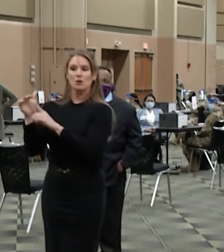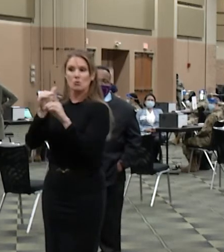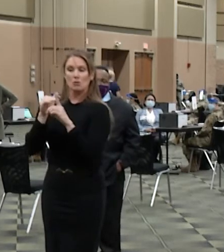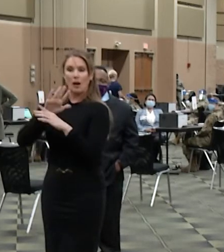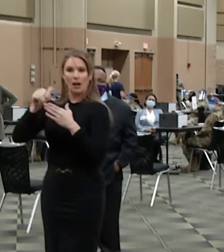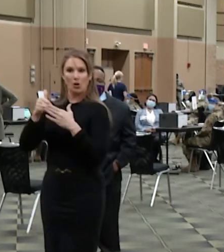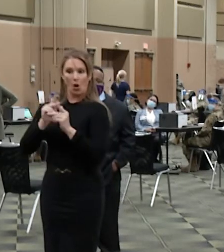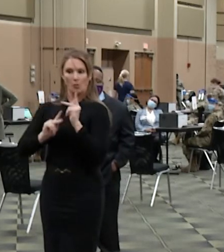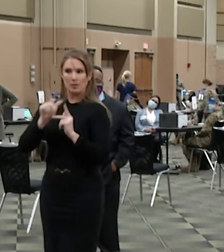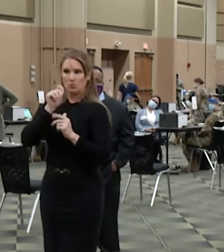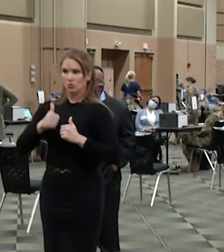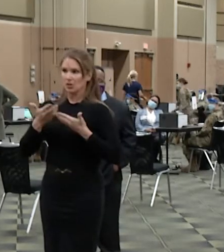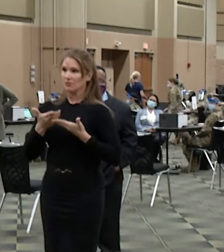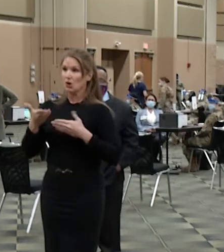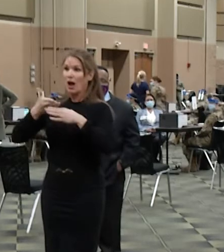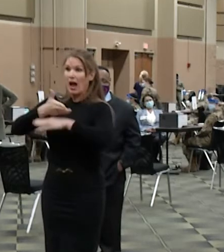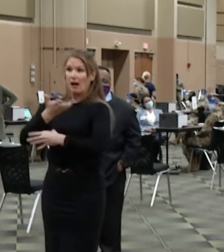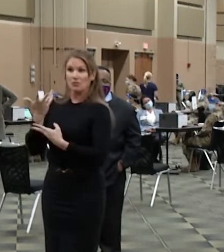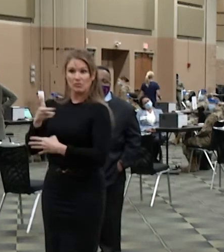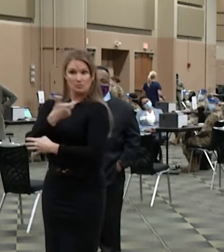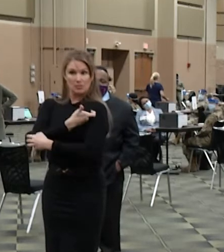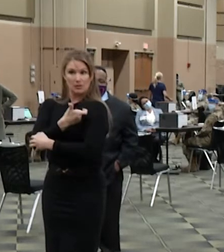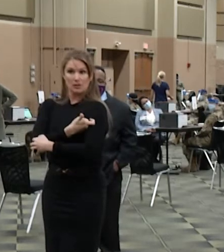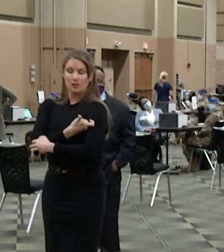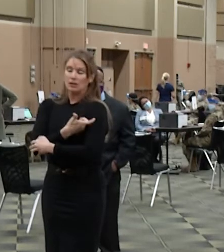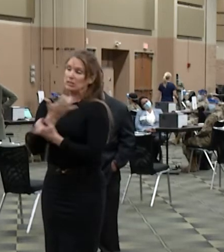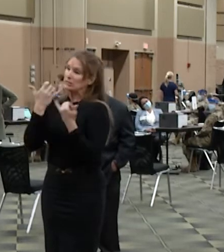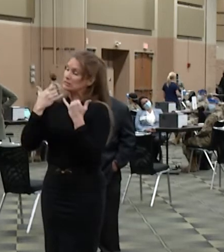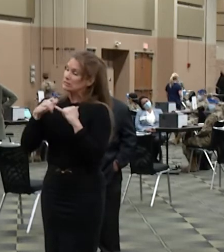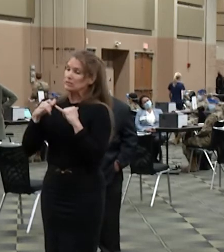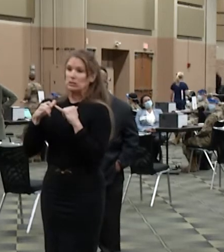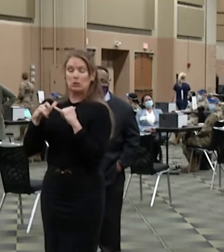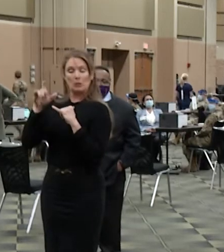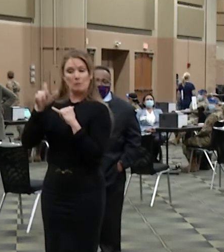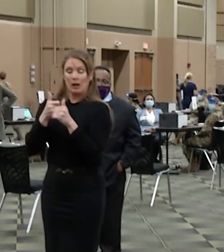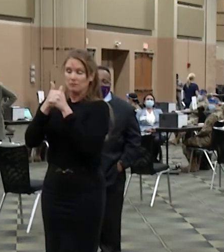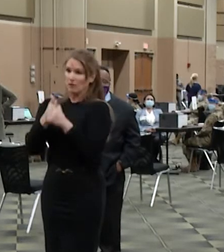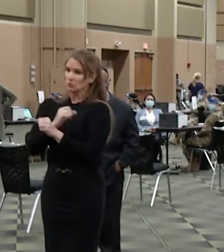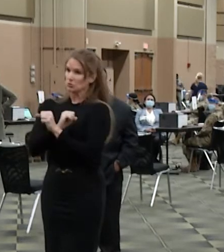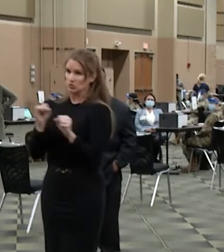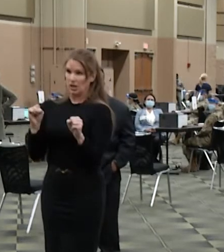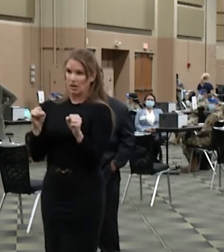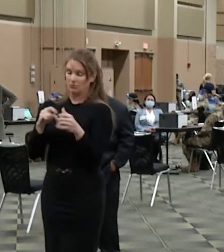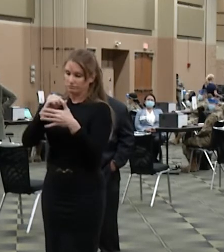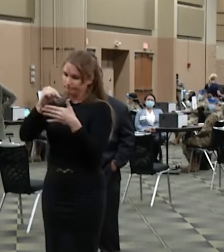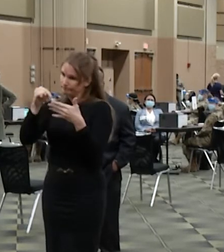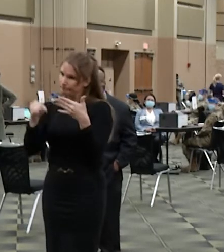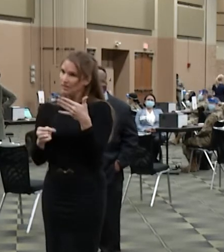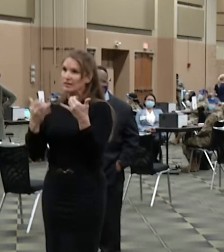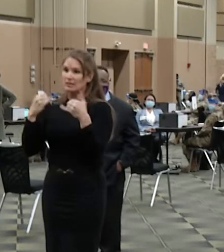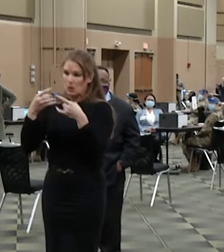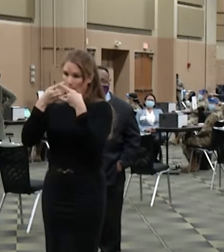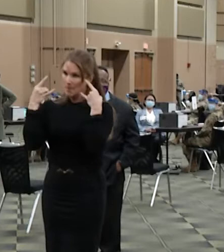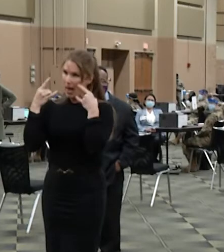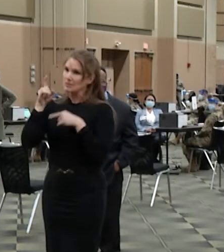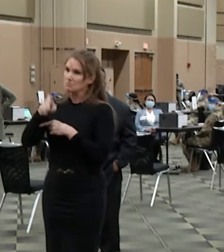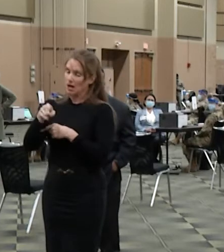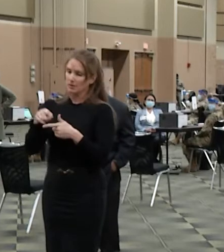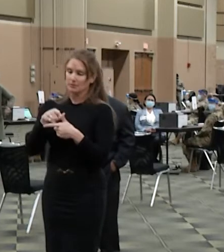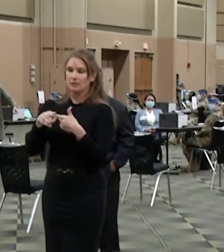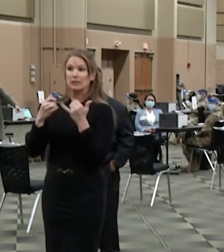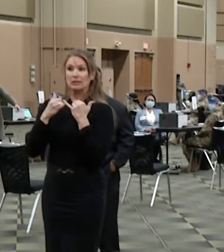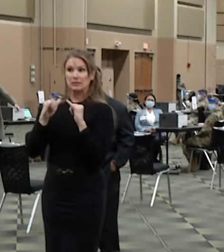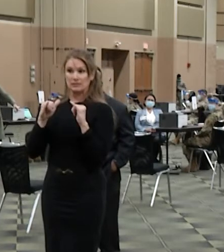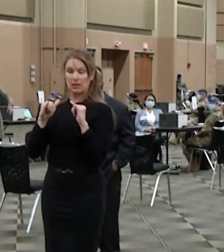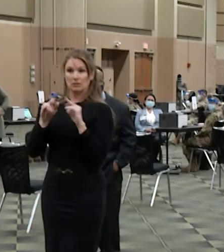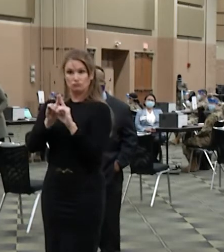that even after getting vaccinated, you must continue to do what is safe for everyone. We still have to wear our mask, and we still